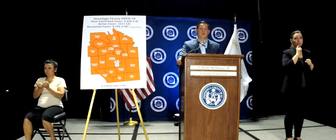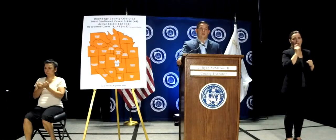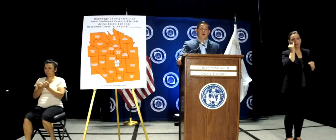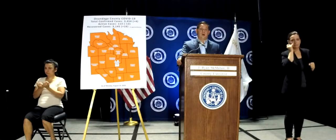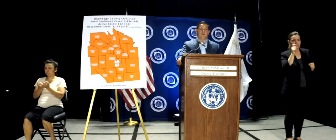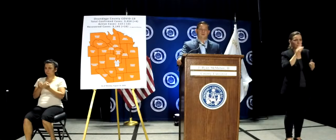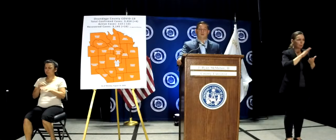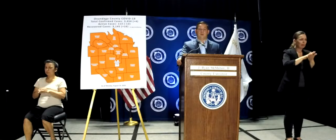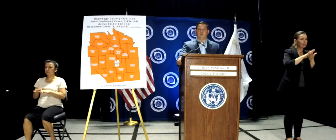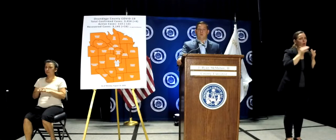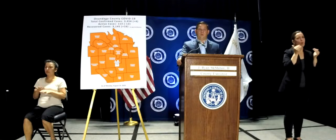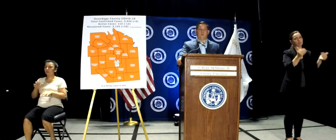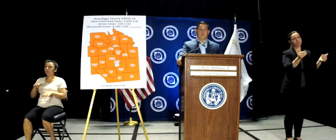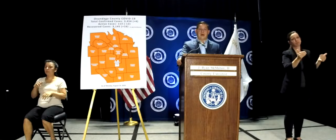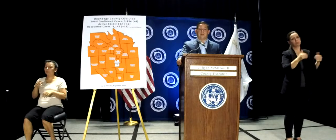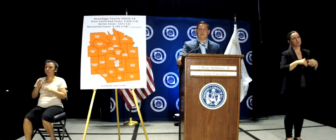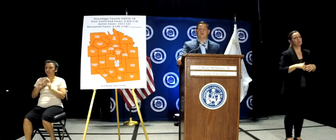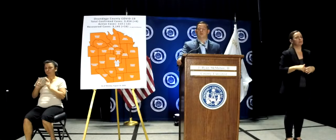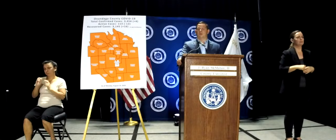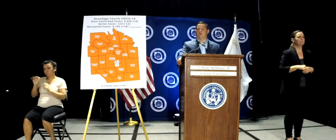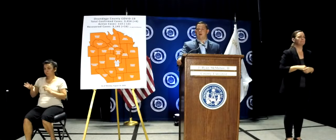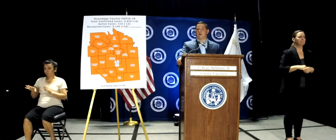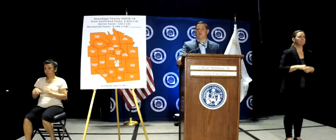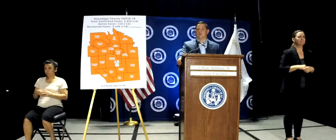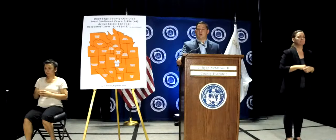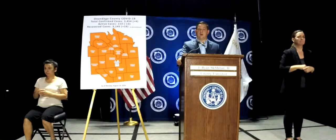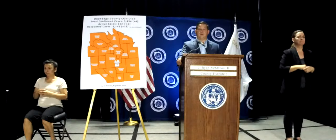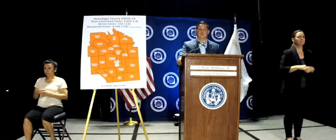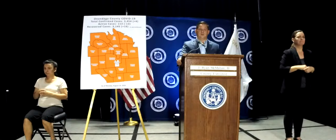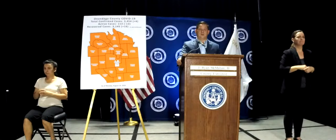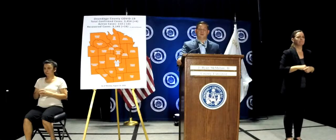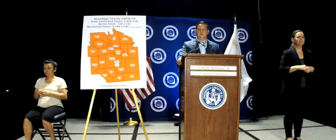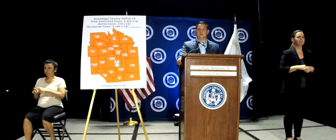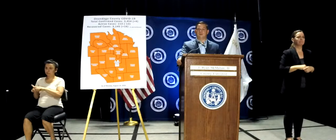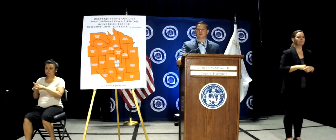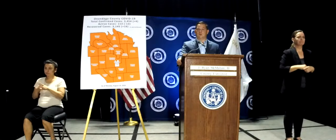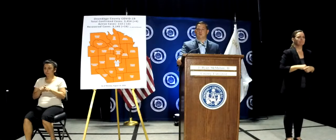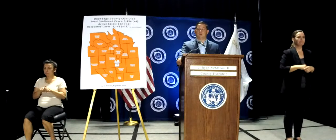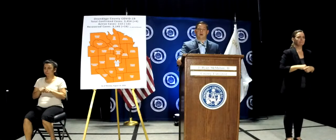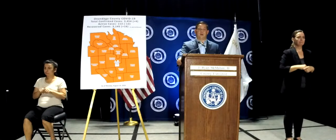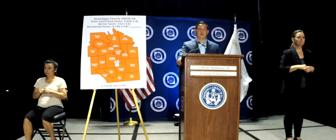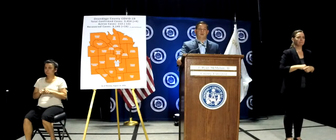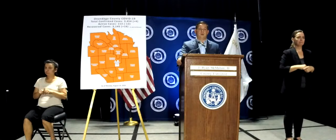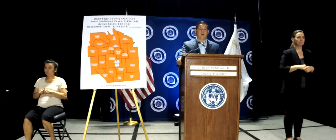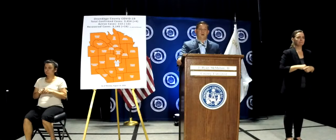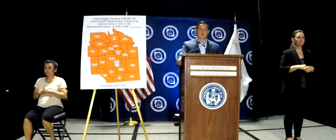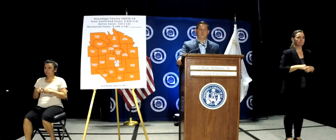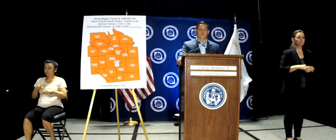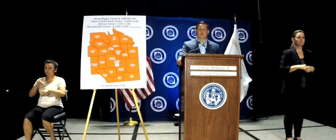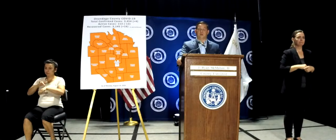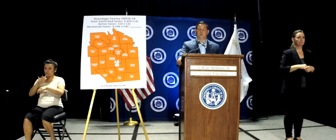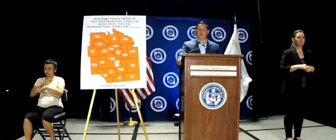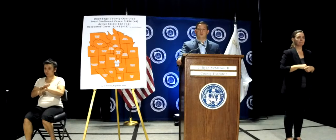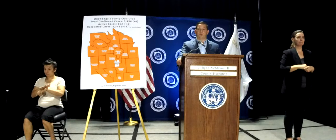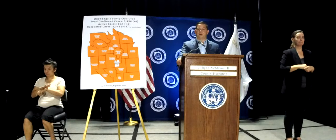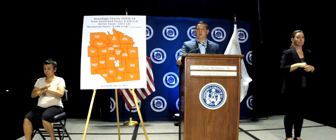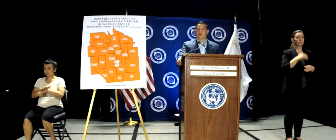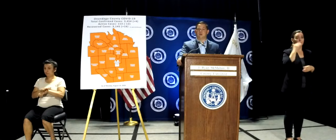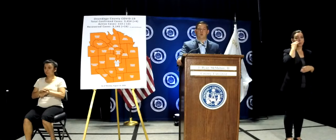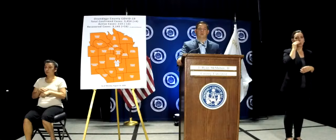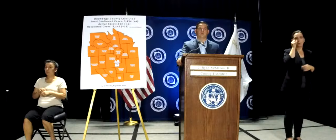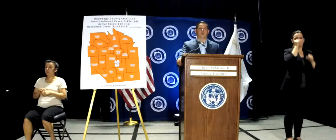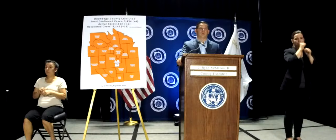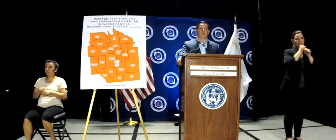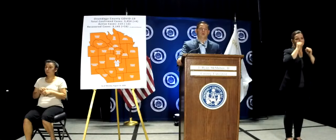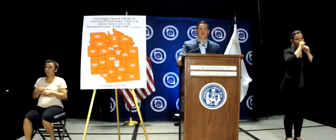more. And certainly and then the EEE virus, certainly in Cicero, Oswego County, we're certainly going to be doing spraying on